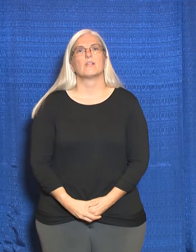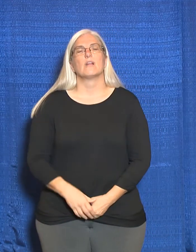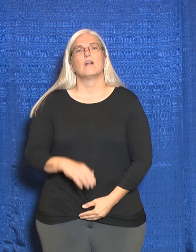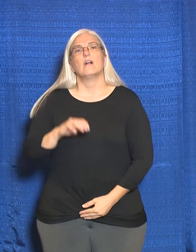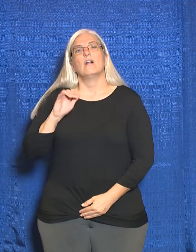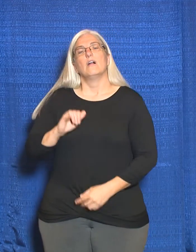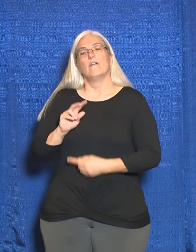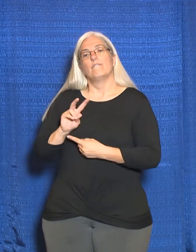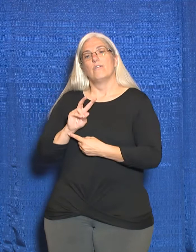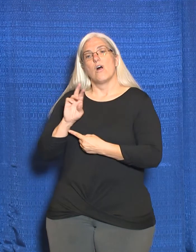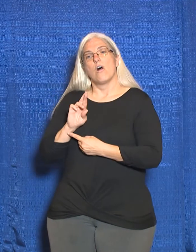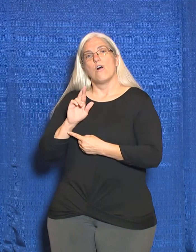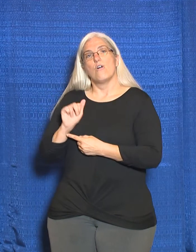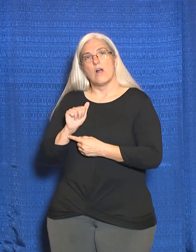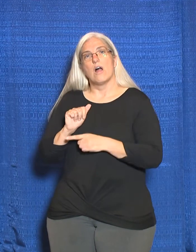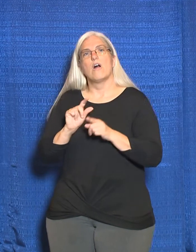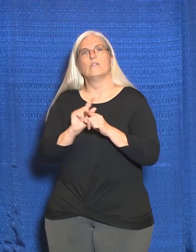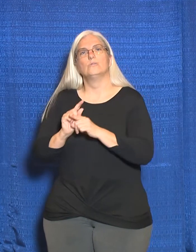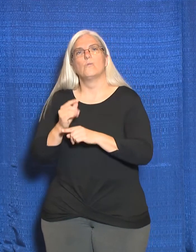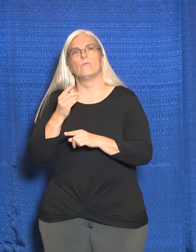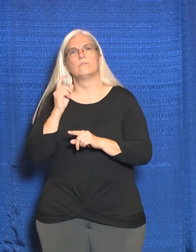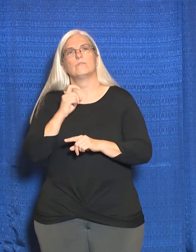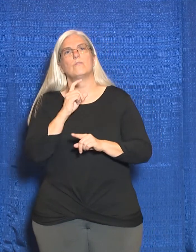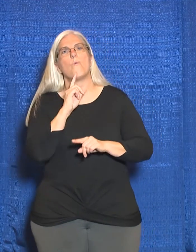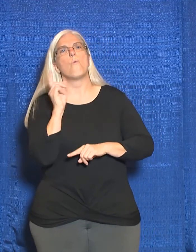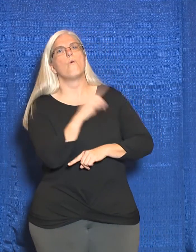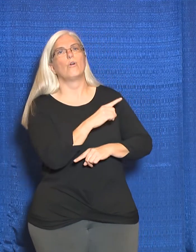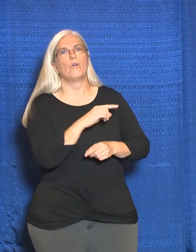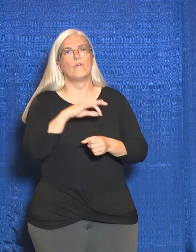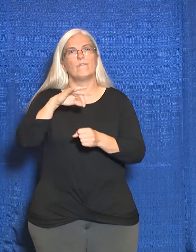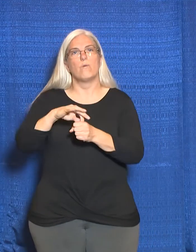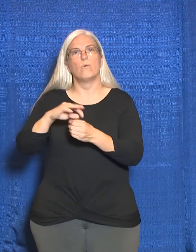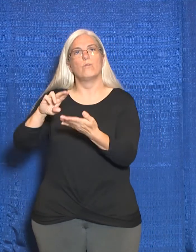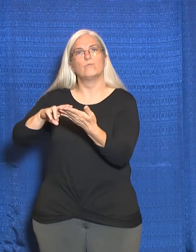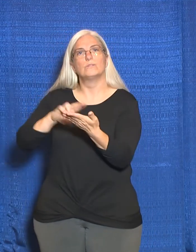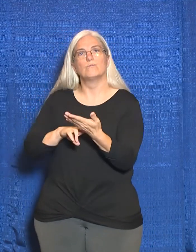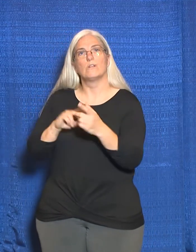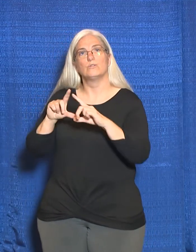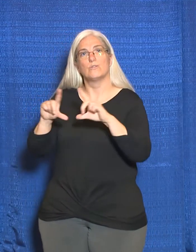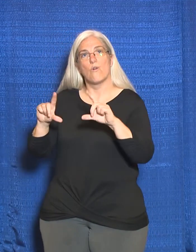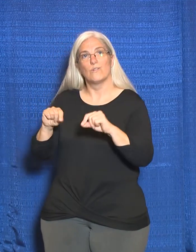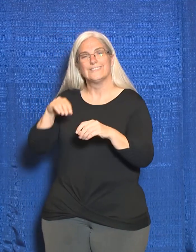VRAs must order voter registration cards in each of the required languages.